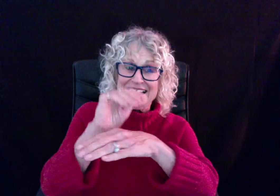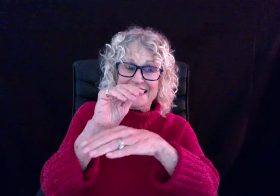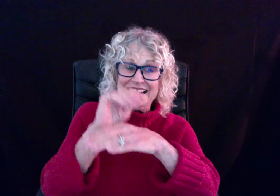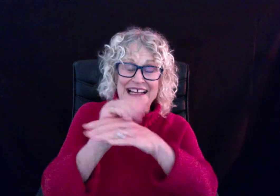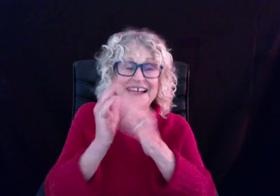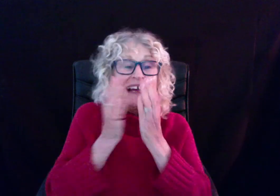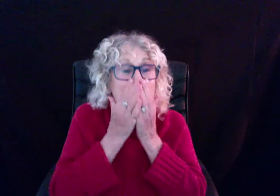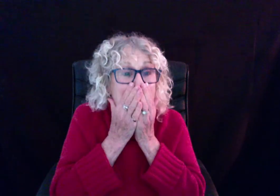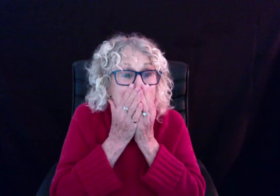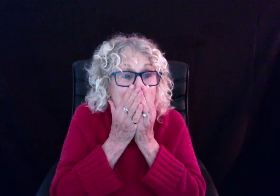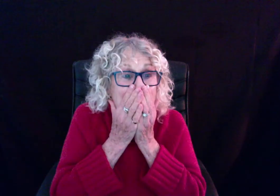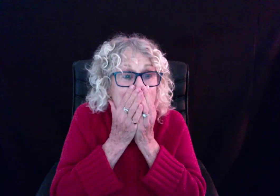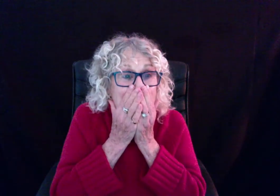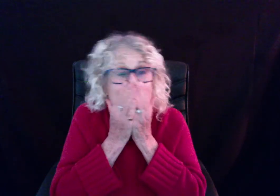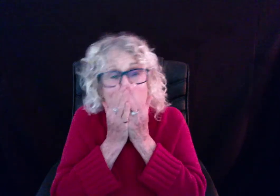That's